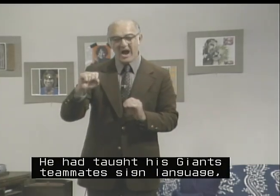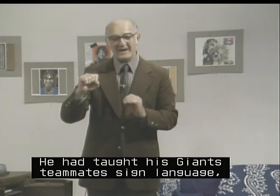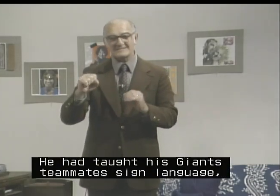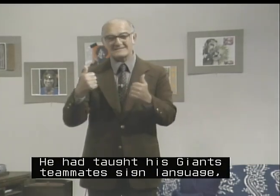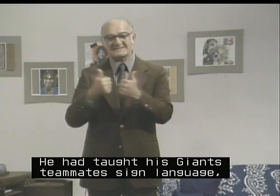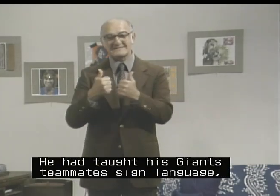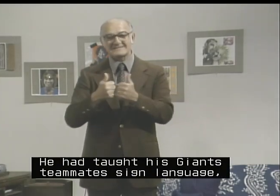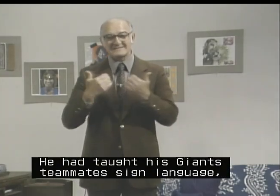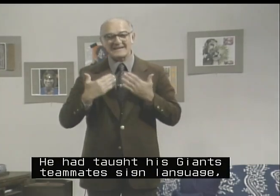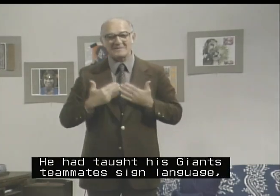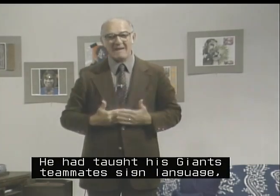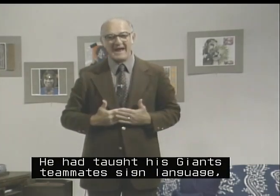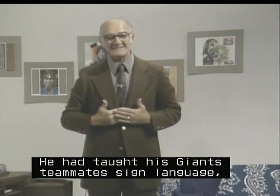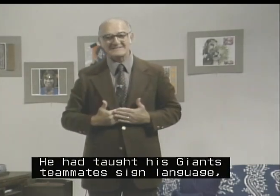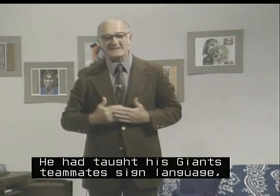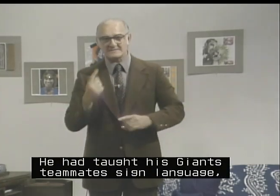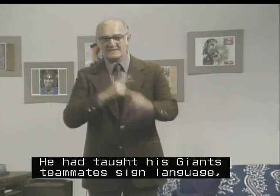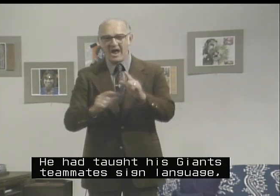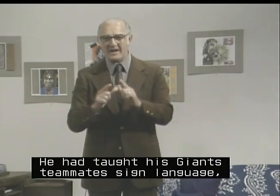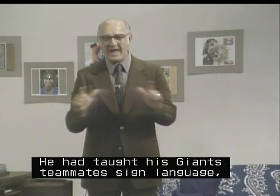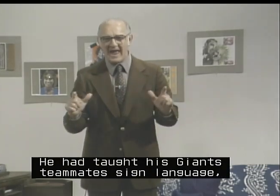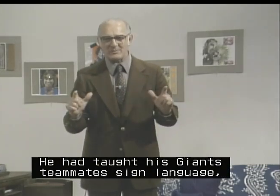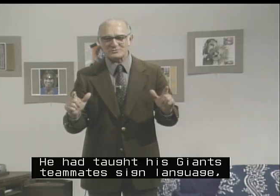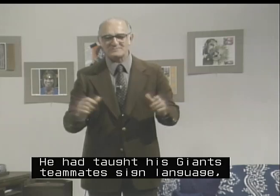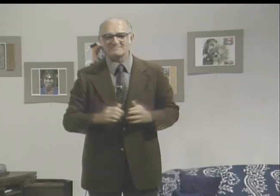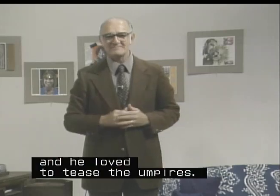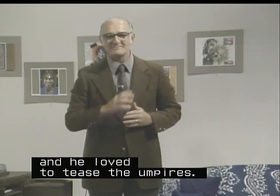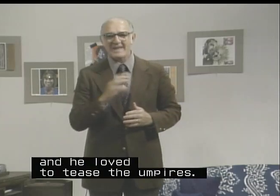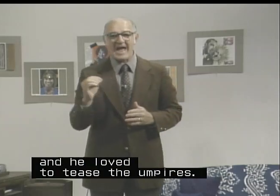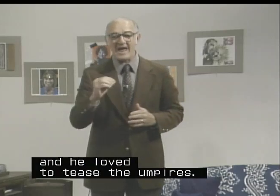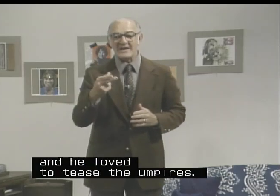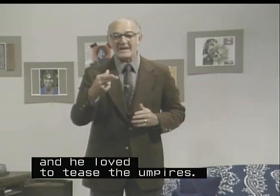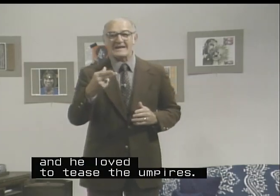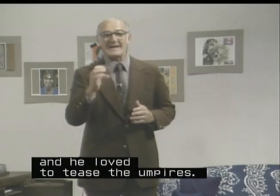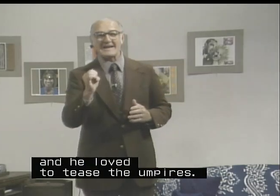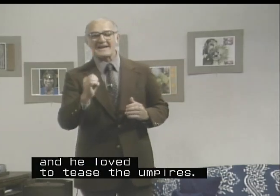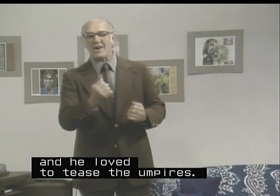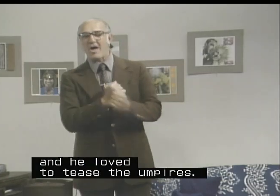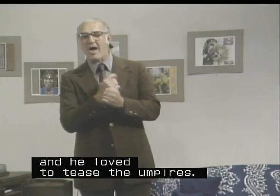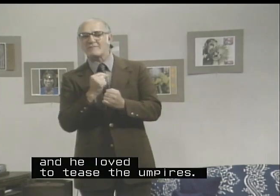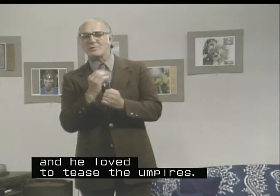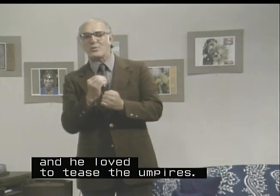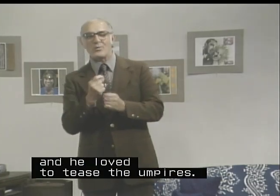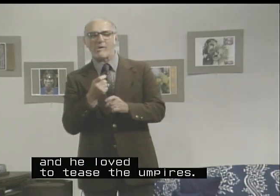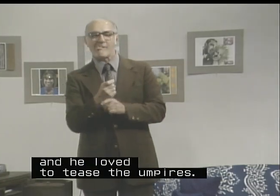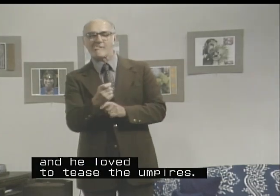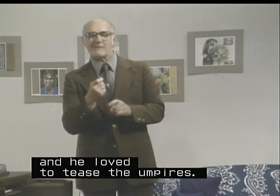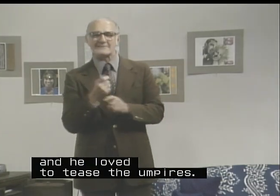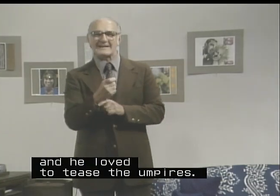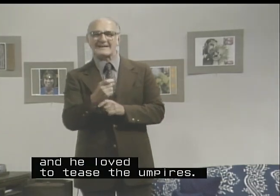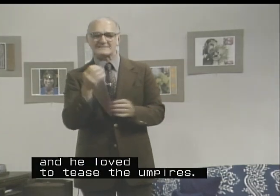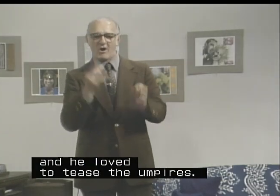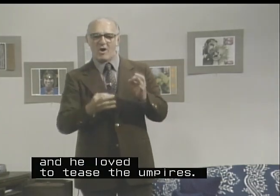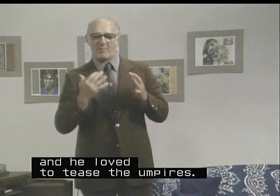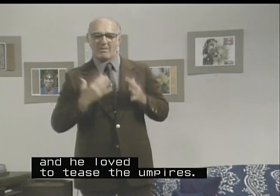Giants teammates sign language, and he loved to tease